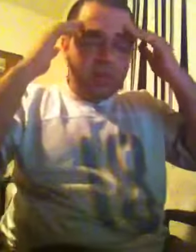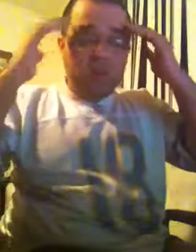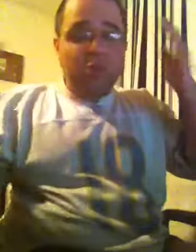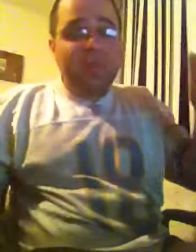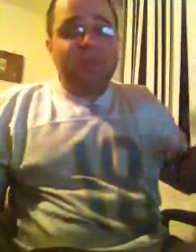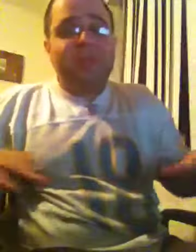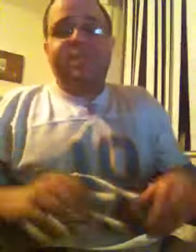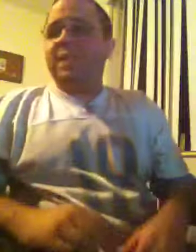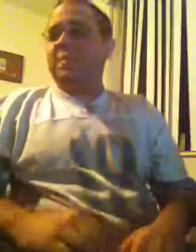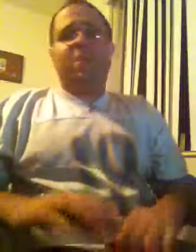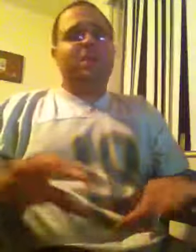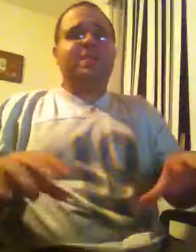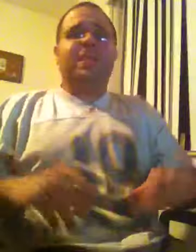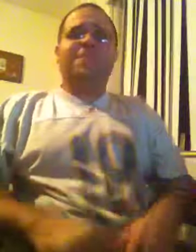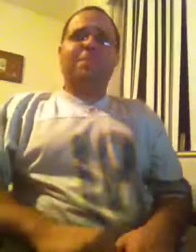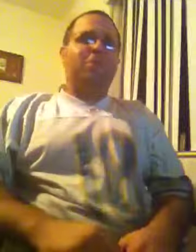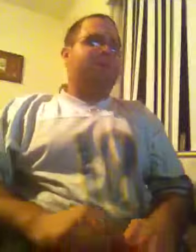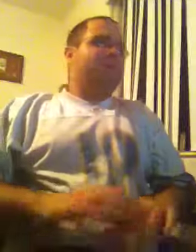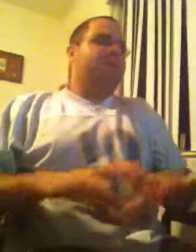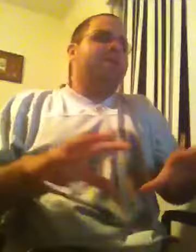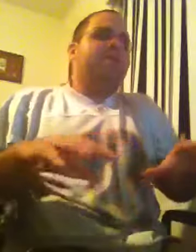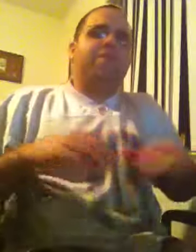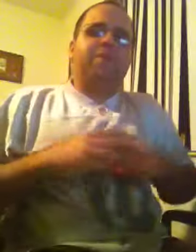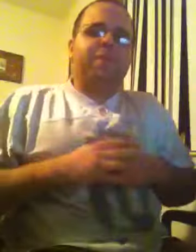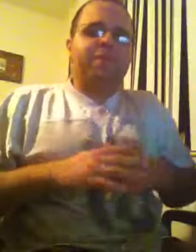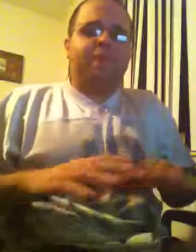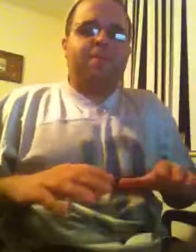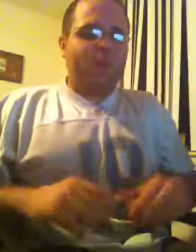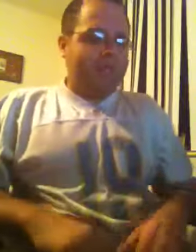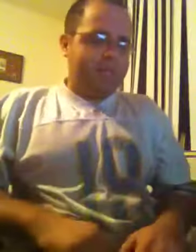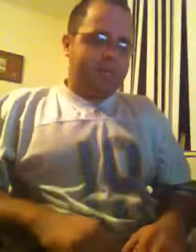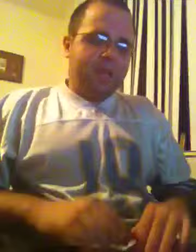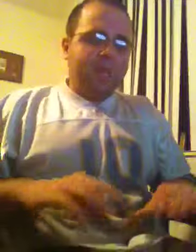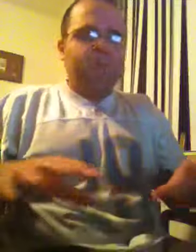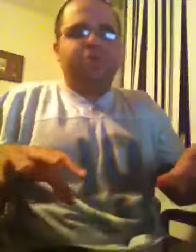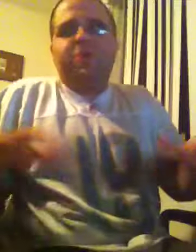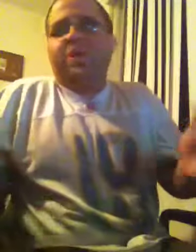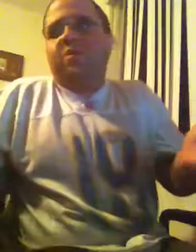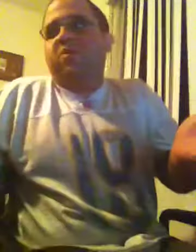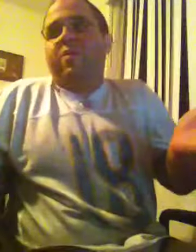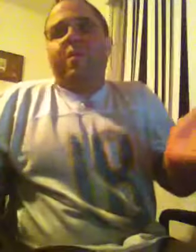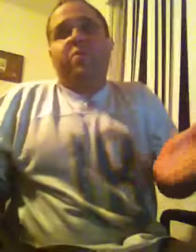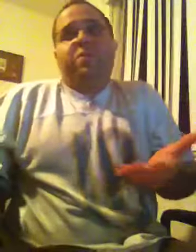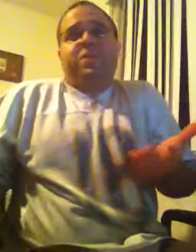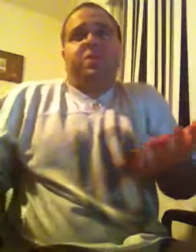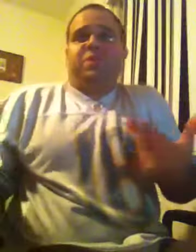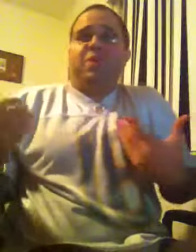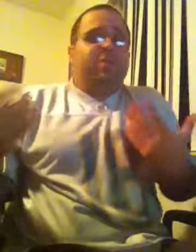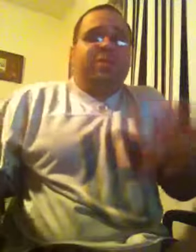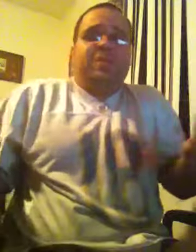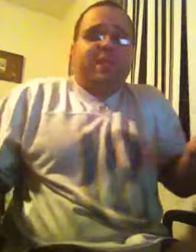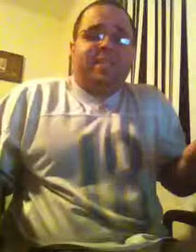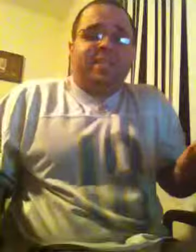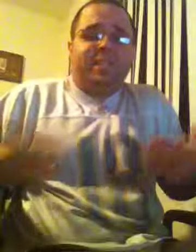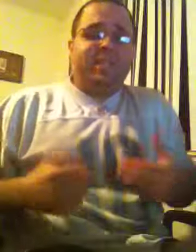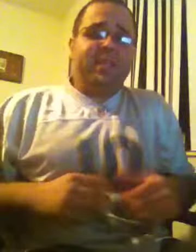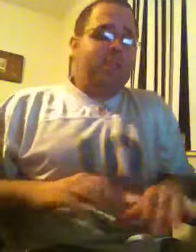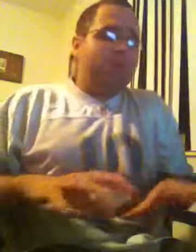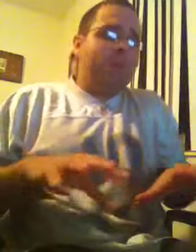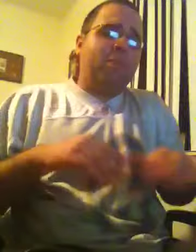You and me were a team, unstoppable. Nothing could break us. First really crew I ran with is you. You know, that's it. You met me when I